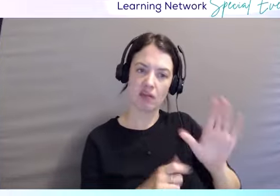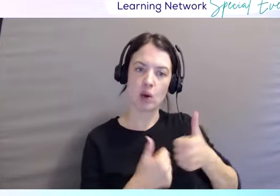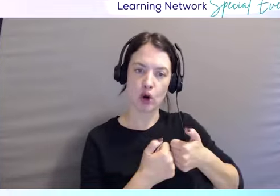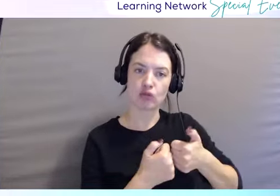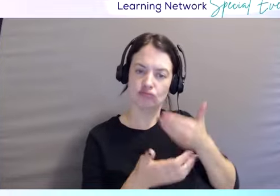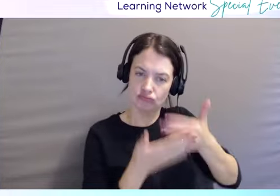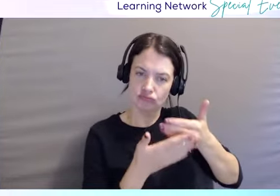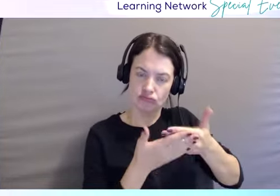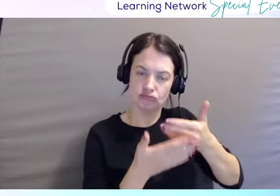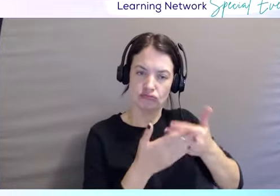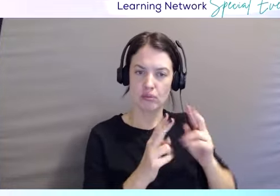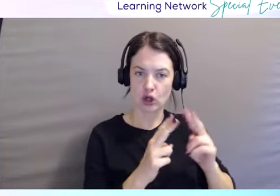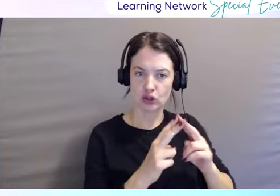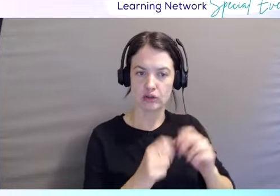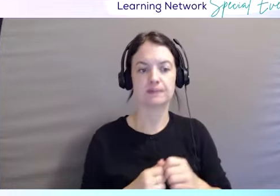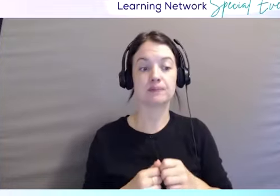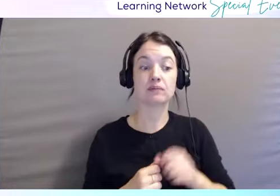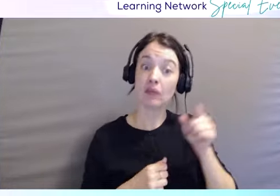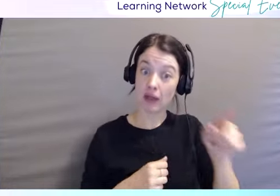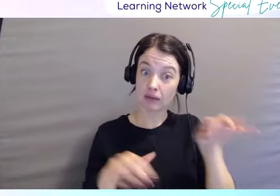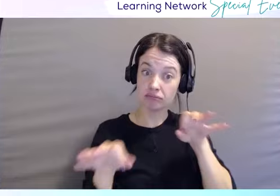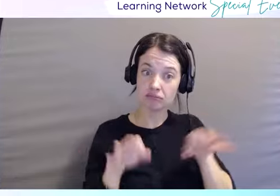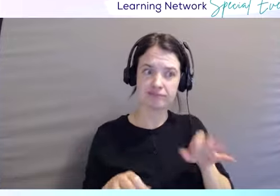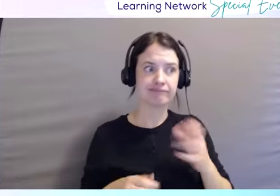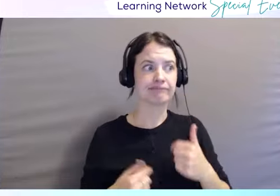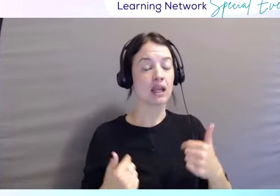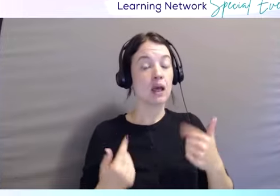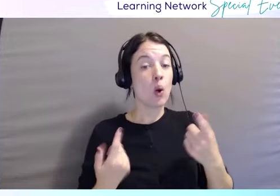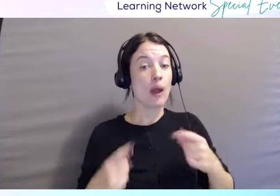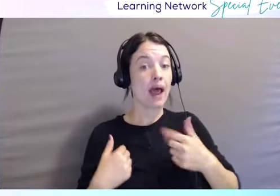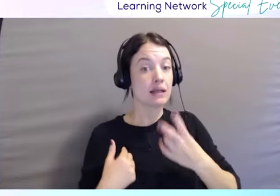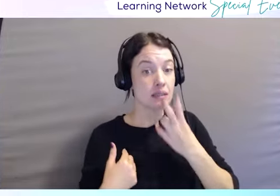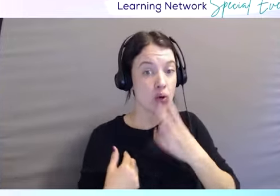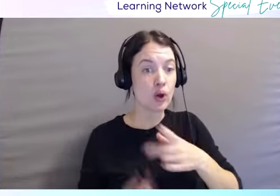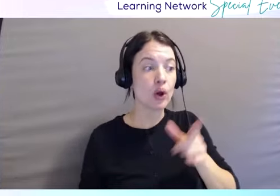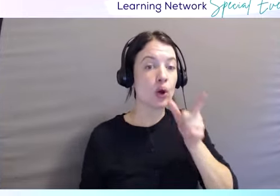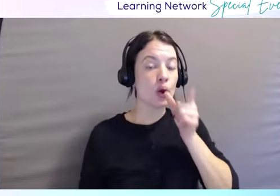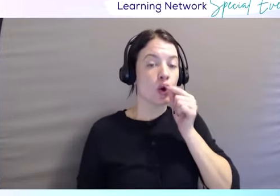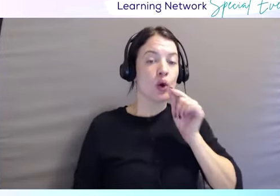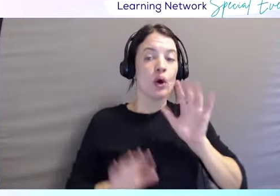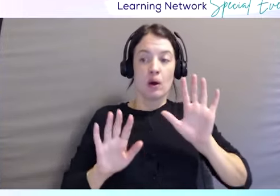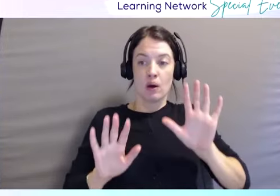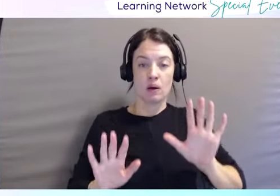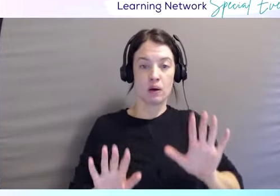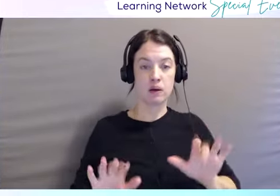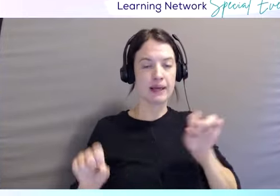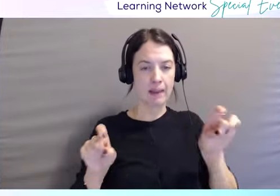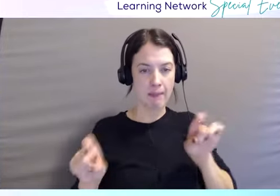had actually made them able to manage their situation and provide some sort of solace